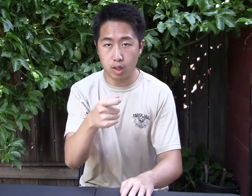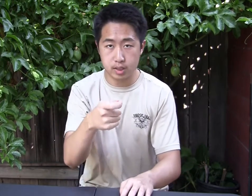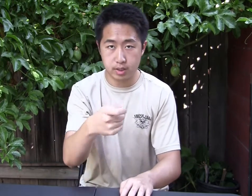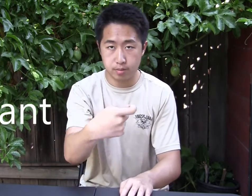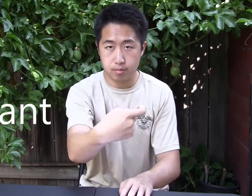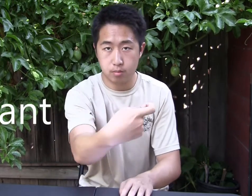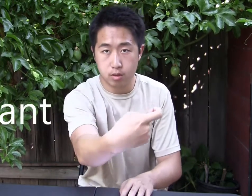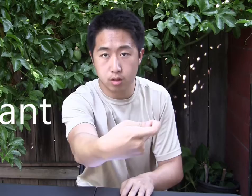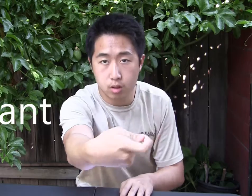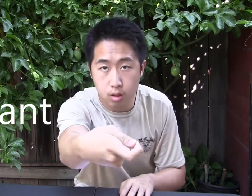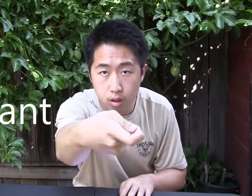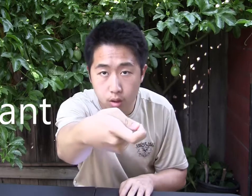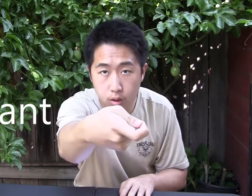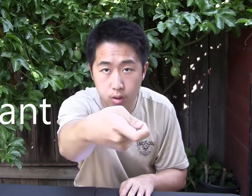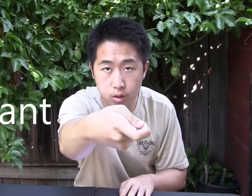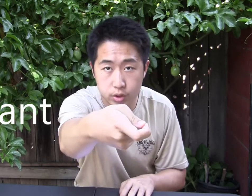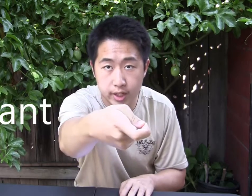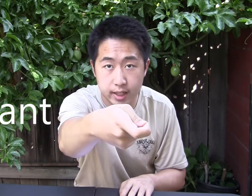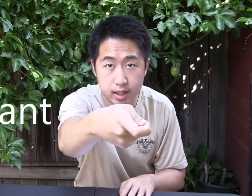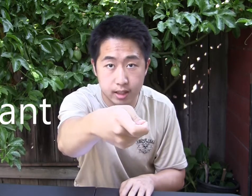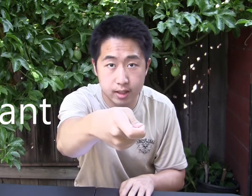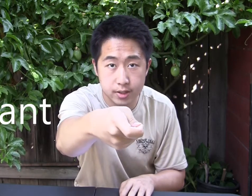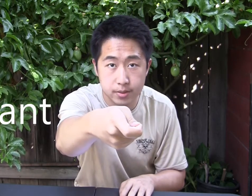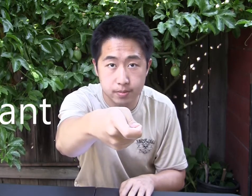Want. Hold your hand like this.